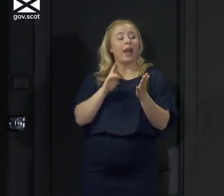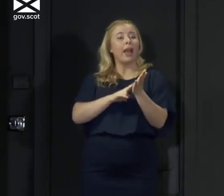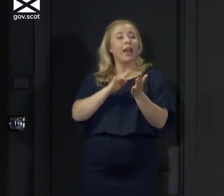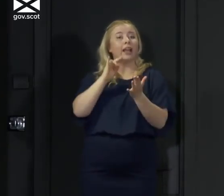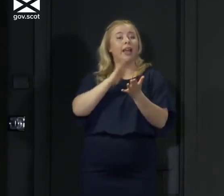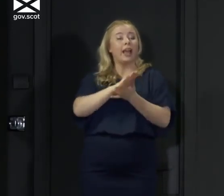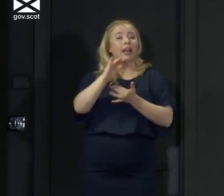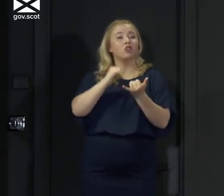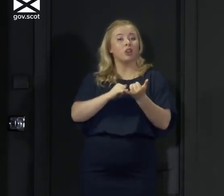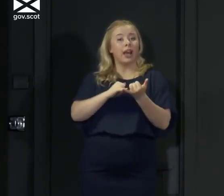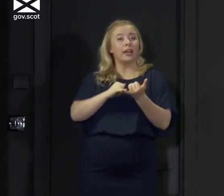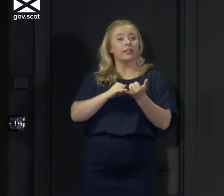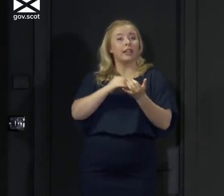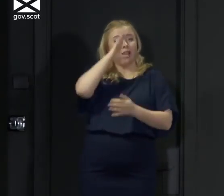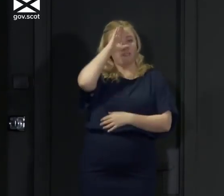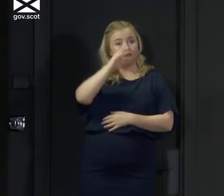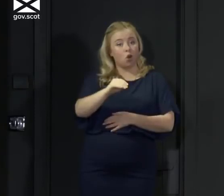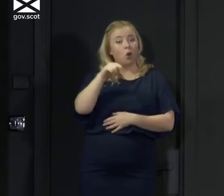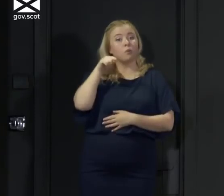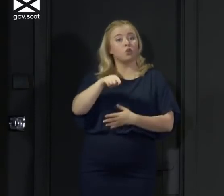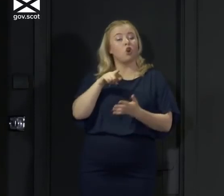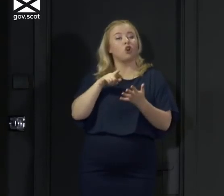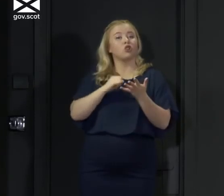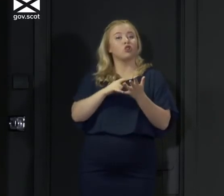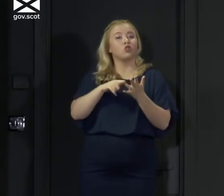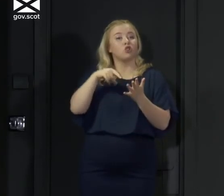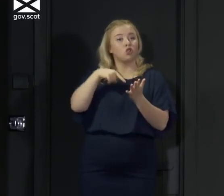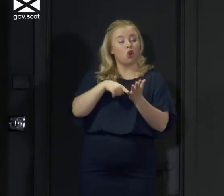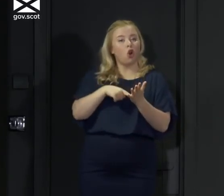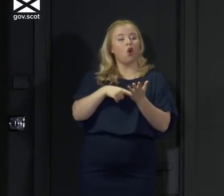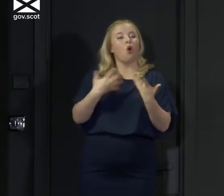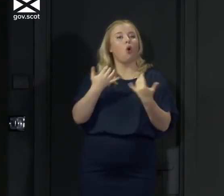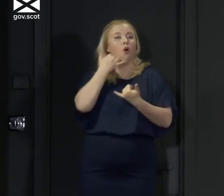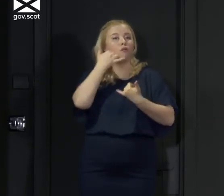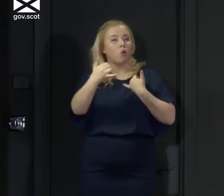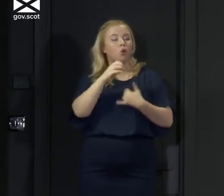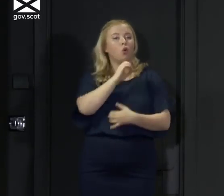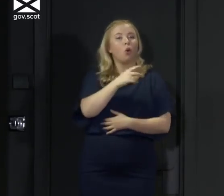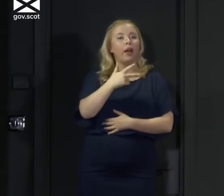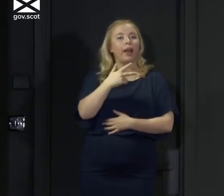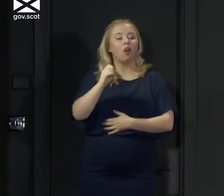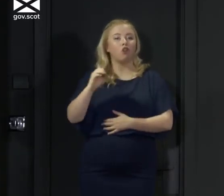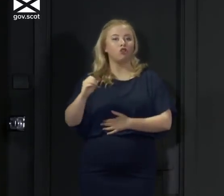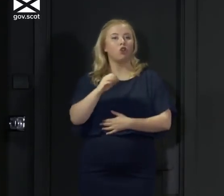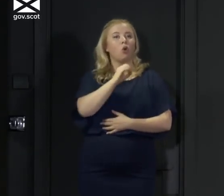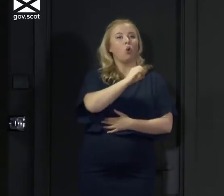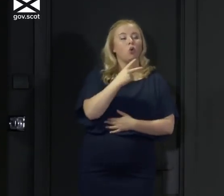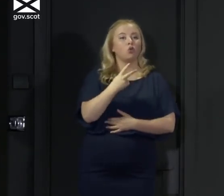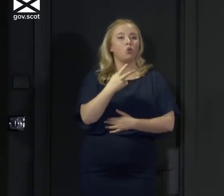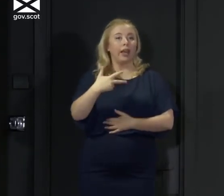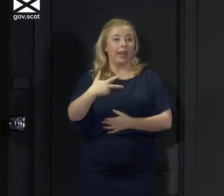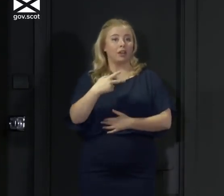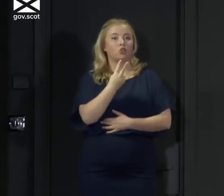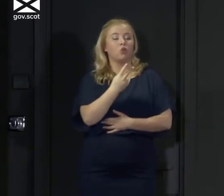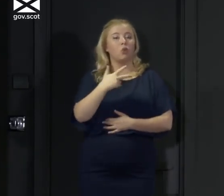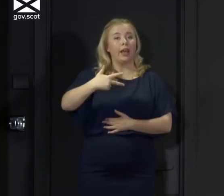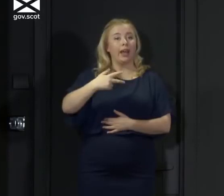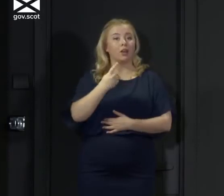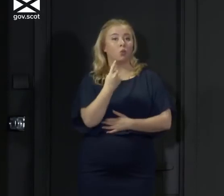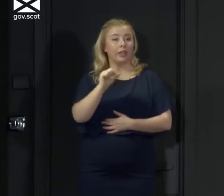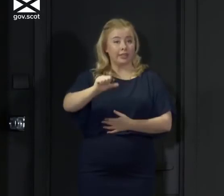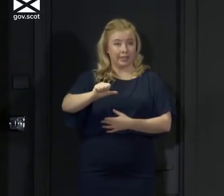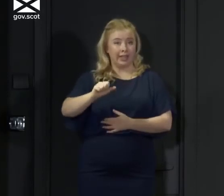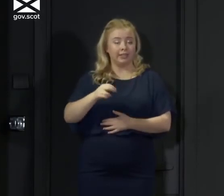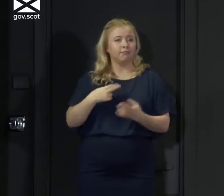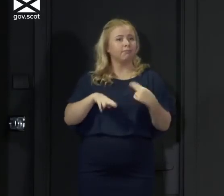nhsinform.scot or by phoning NHS 24 on 0800 028 2816. And